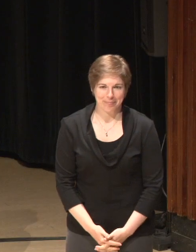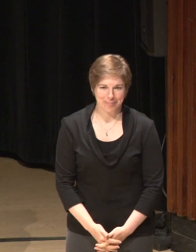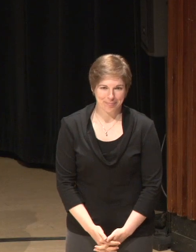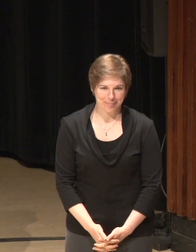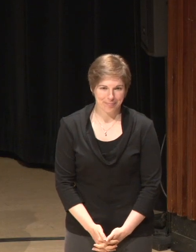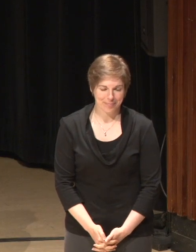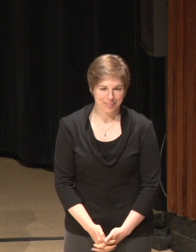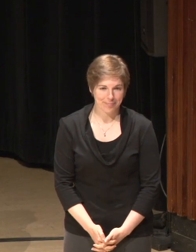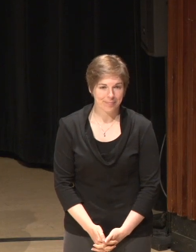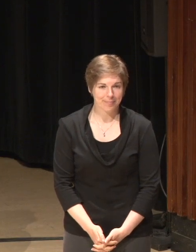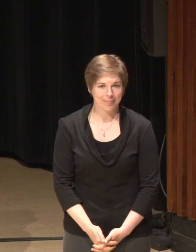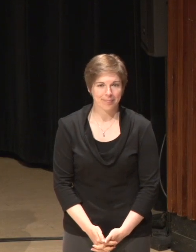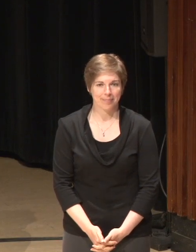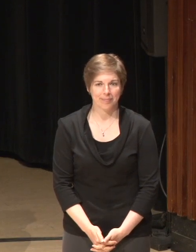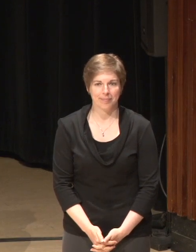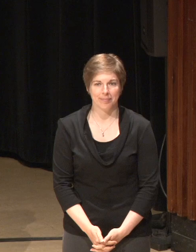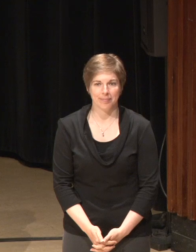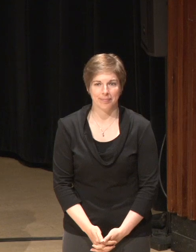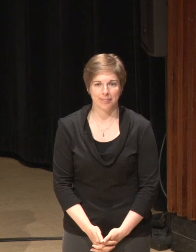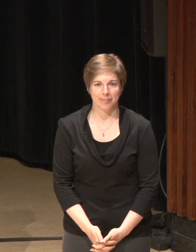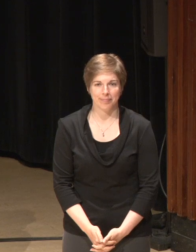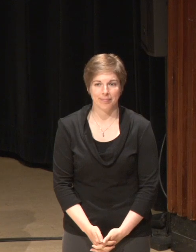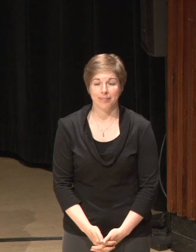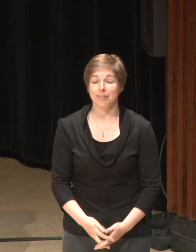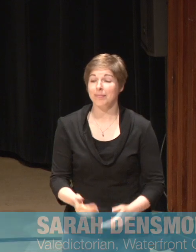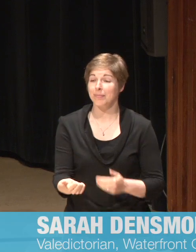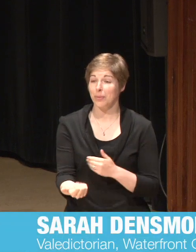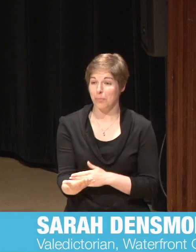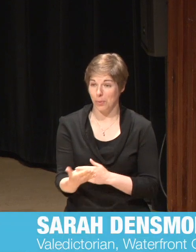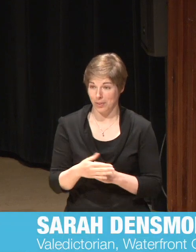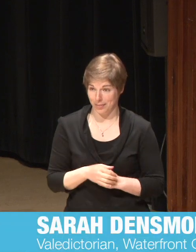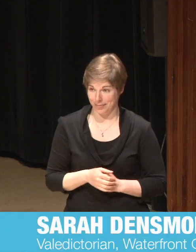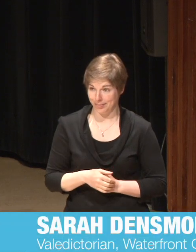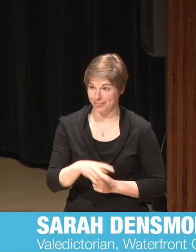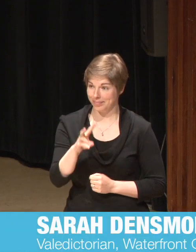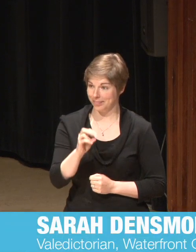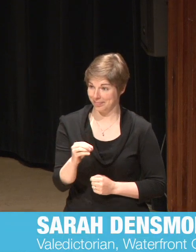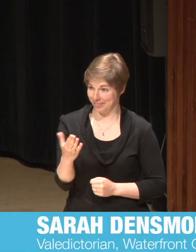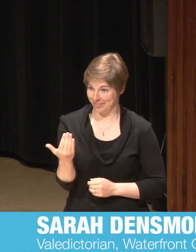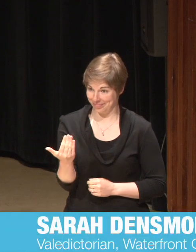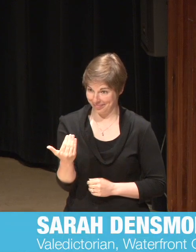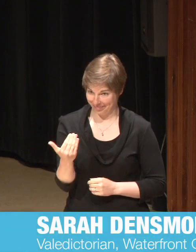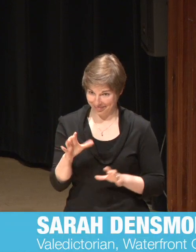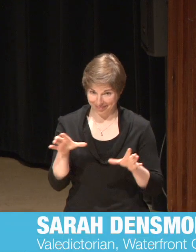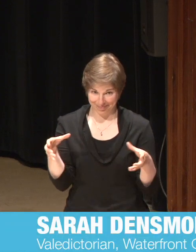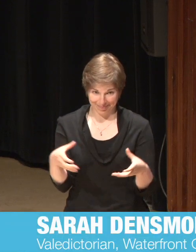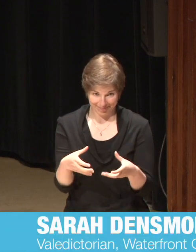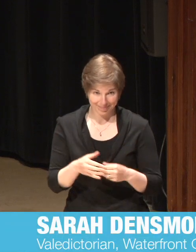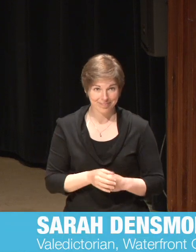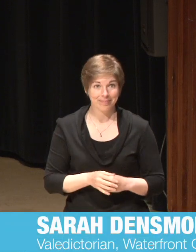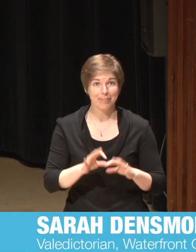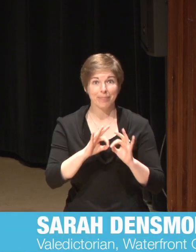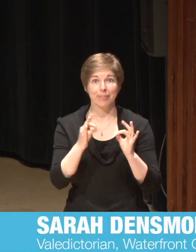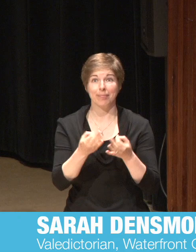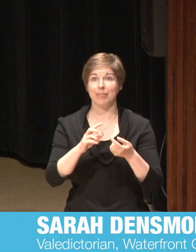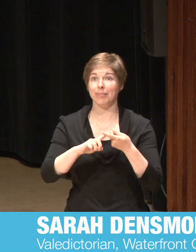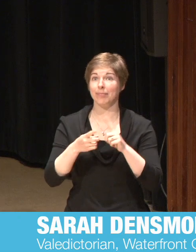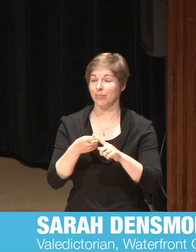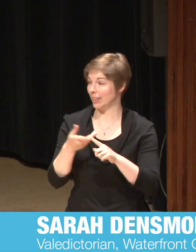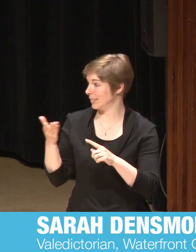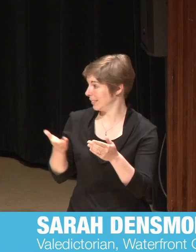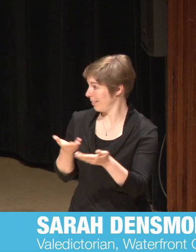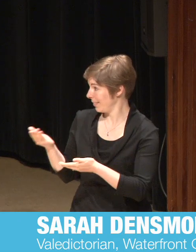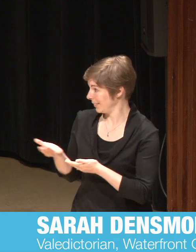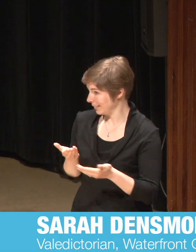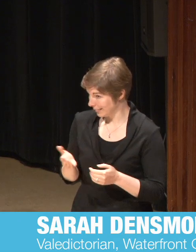Good morning, class of 2015. family, friends, platform